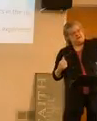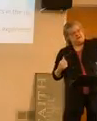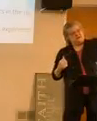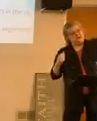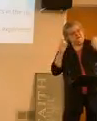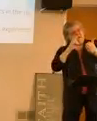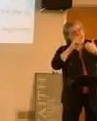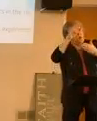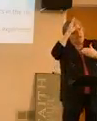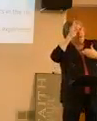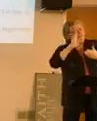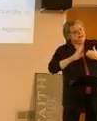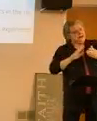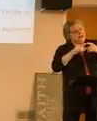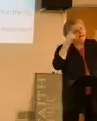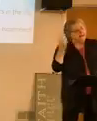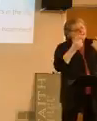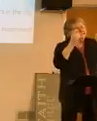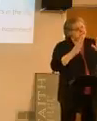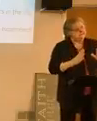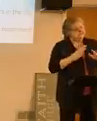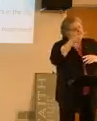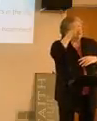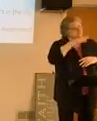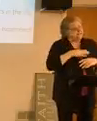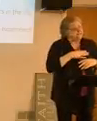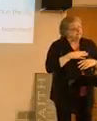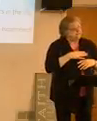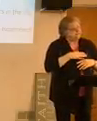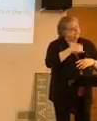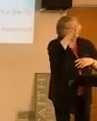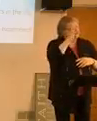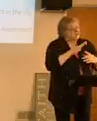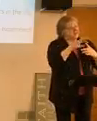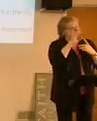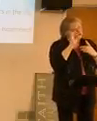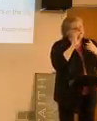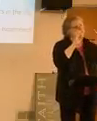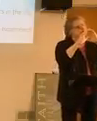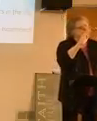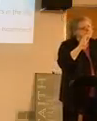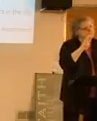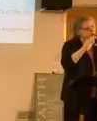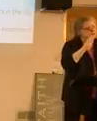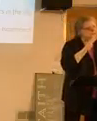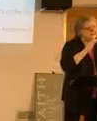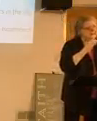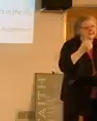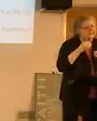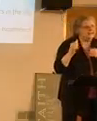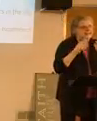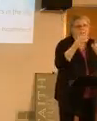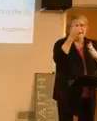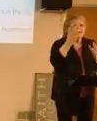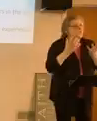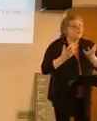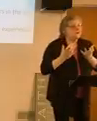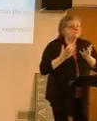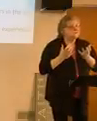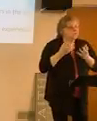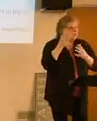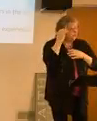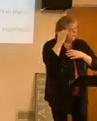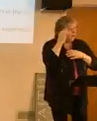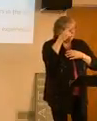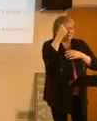holy God and sinful man. So God can choose to communicate any way he wants because he's